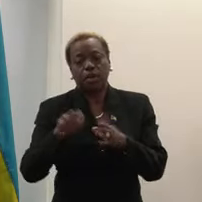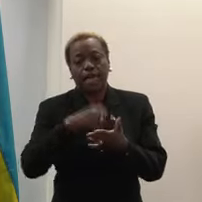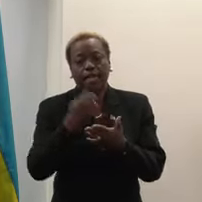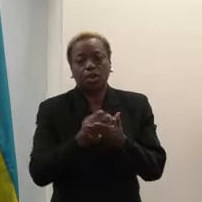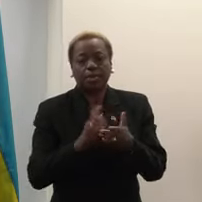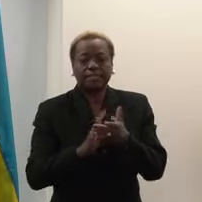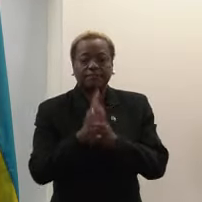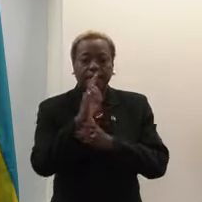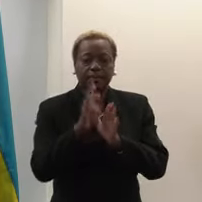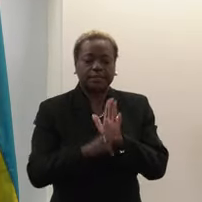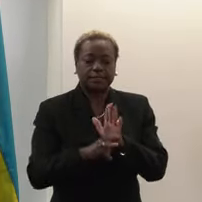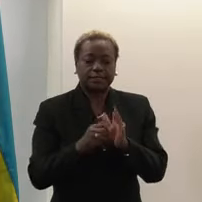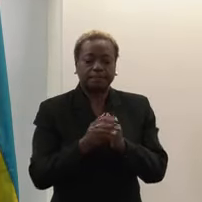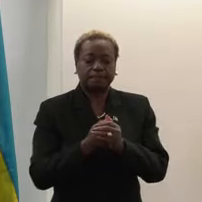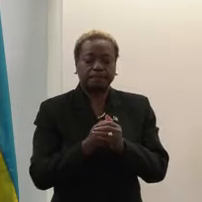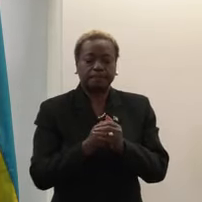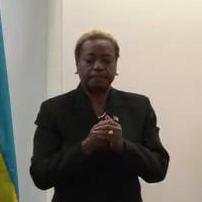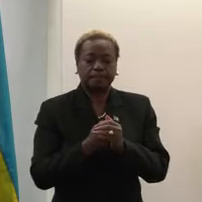economic development.